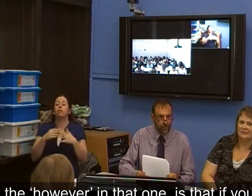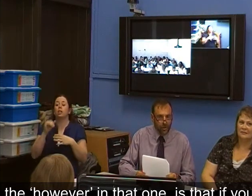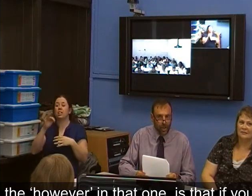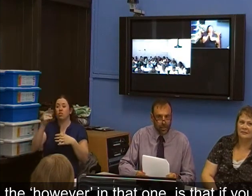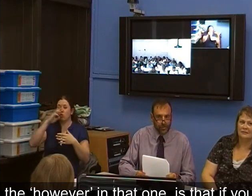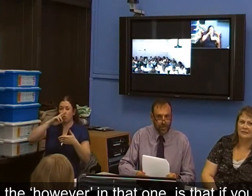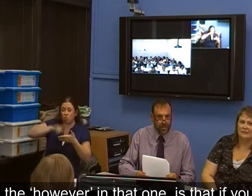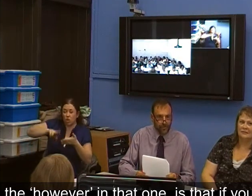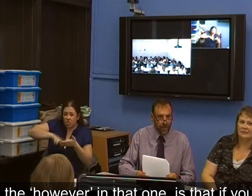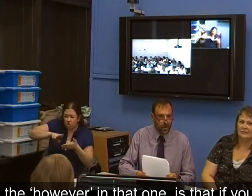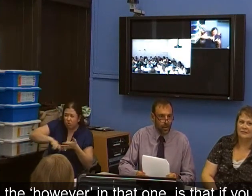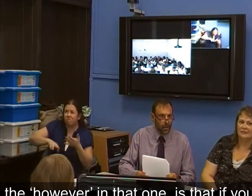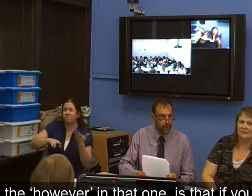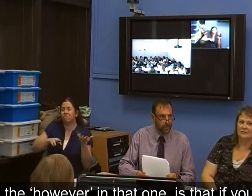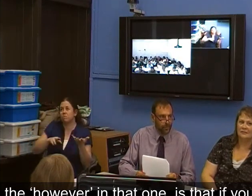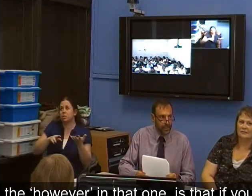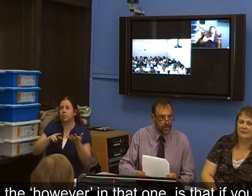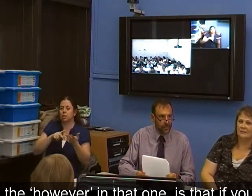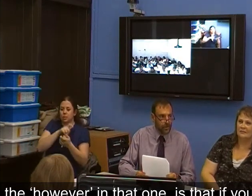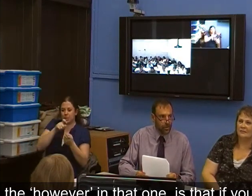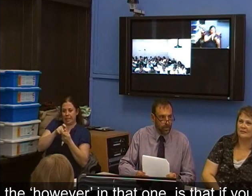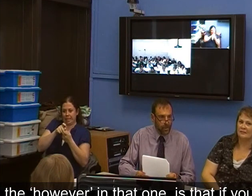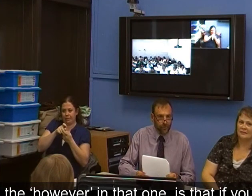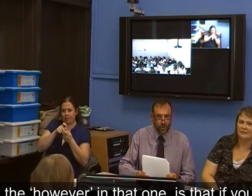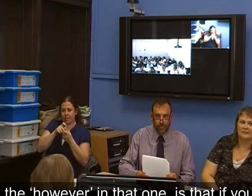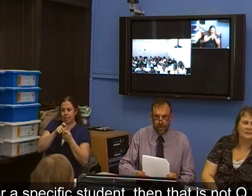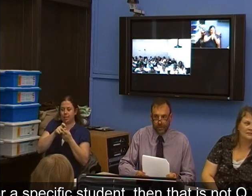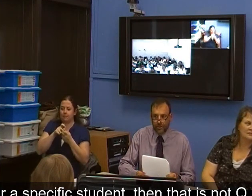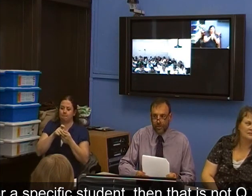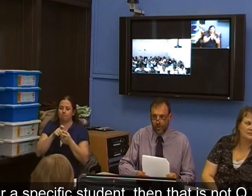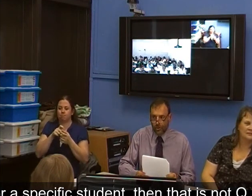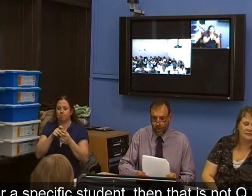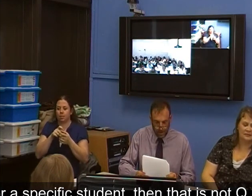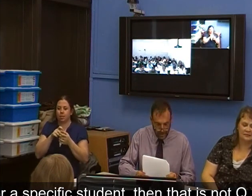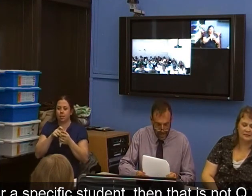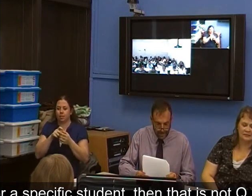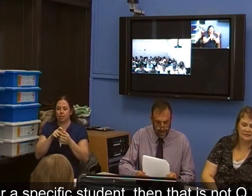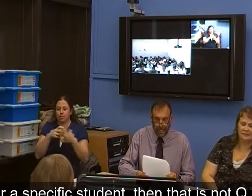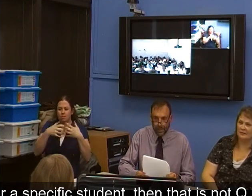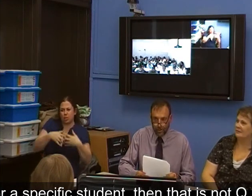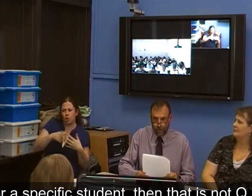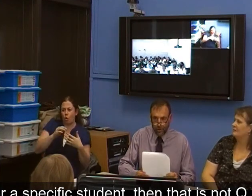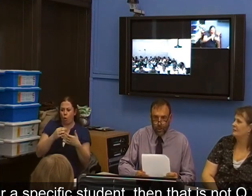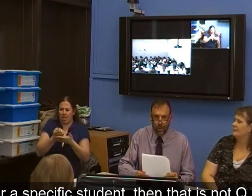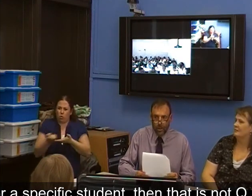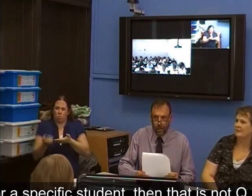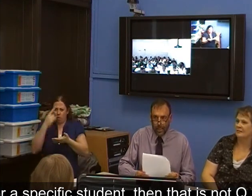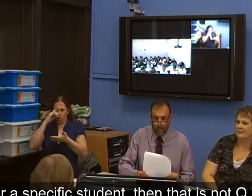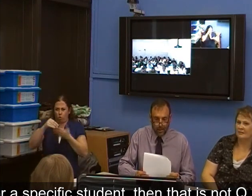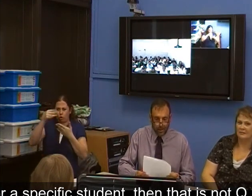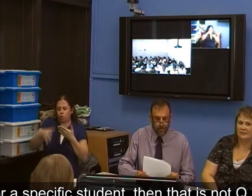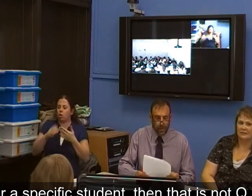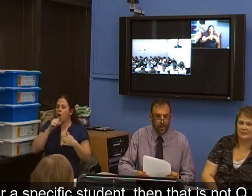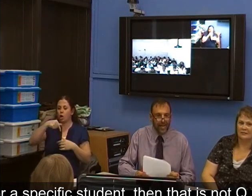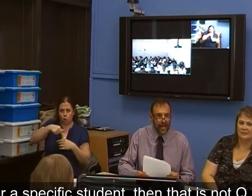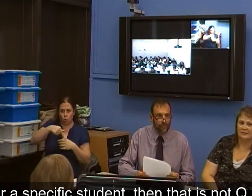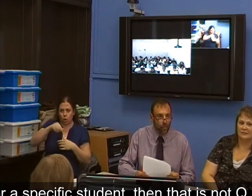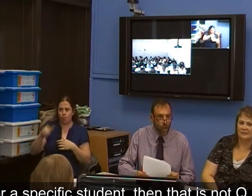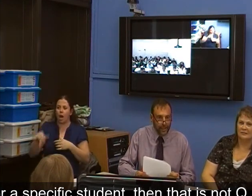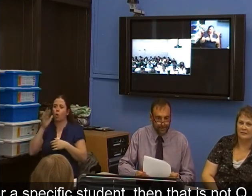a specific piece of equipment for a specific student, then that is not Q. That is part of